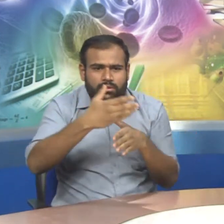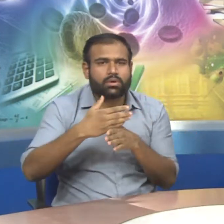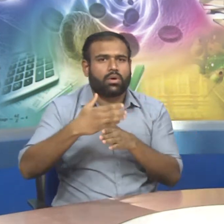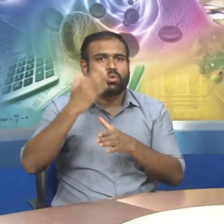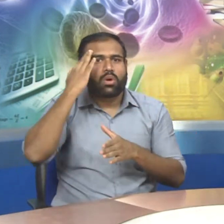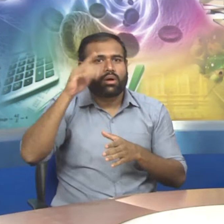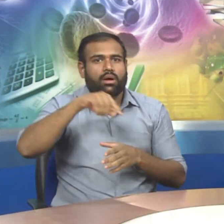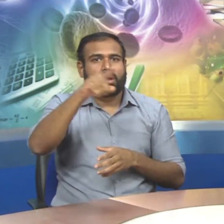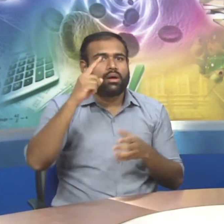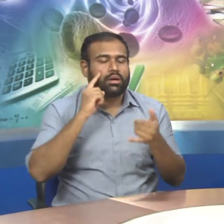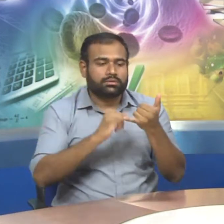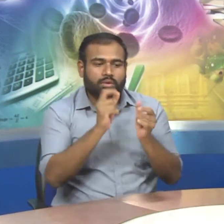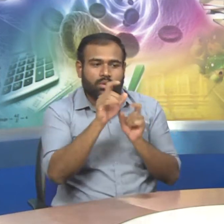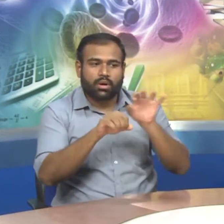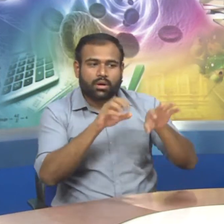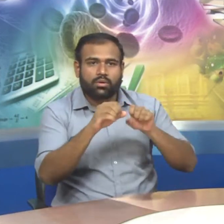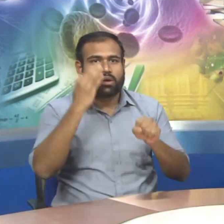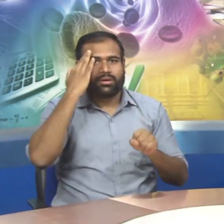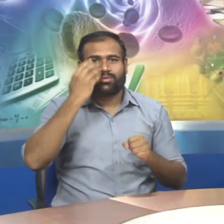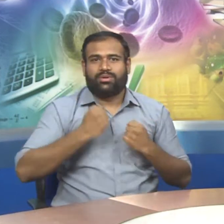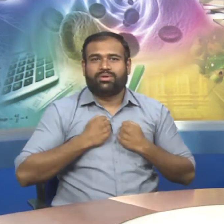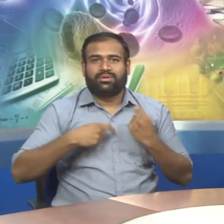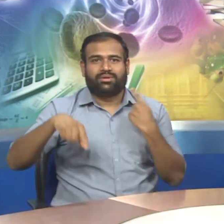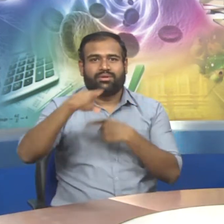and practice this lesson. Try